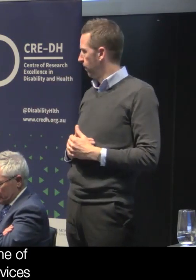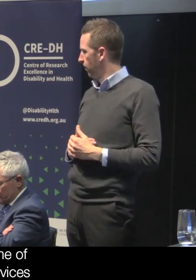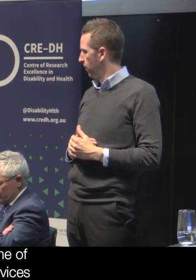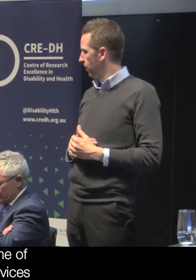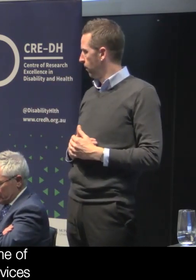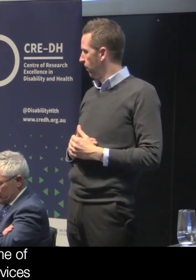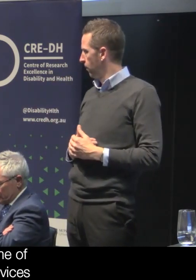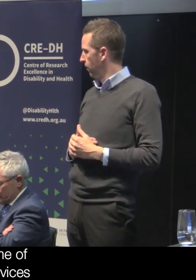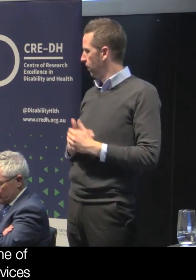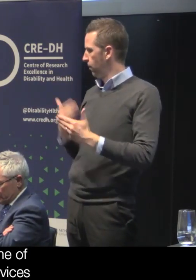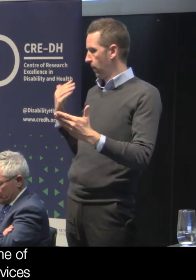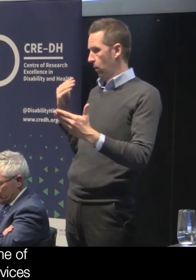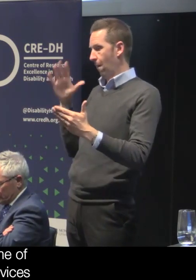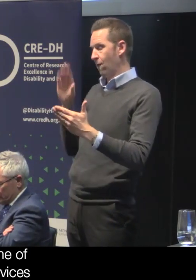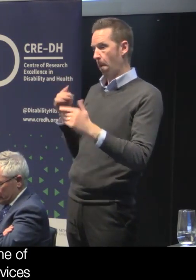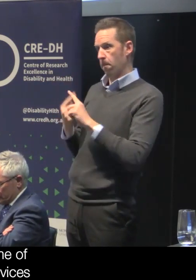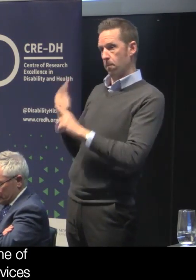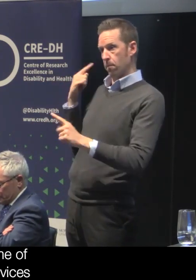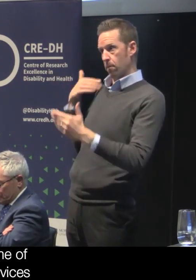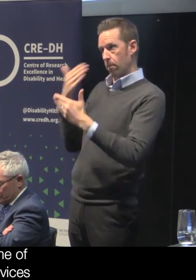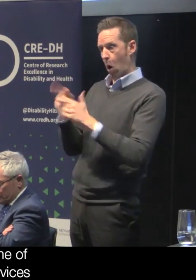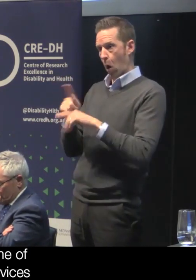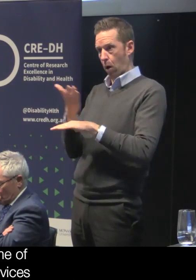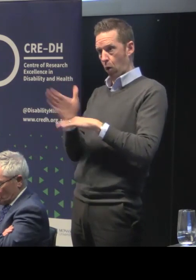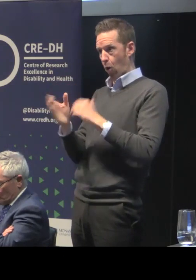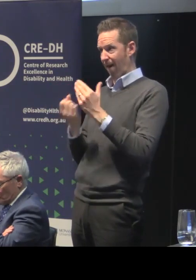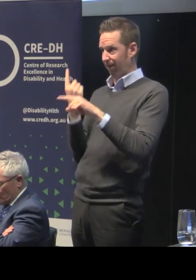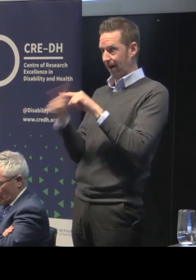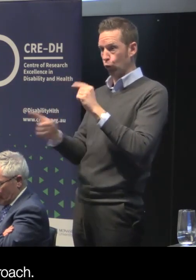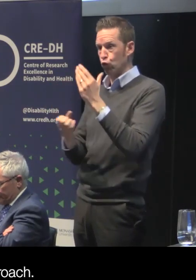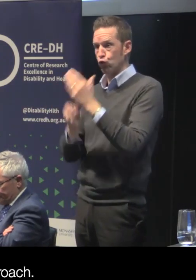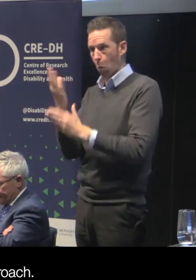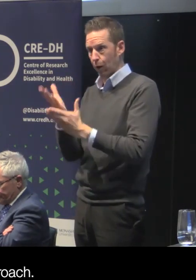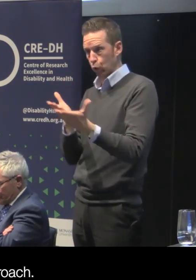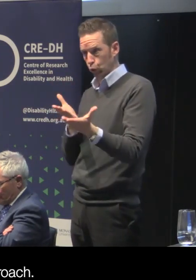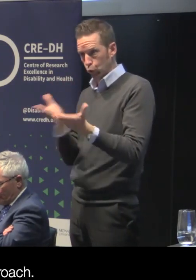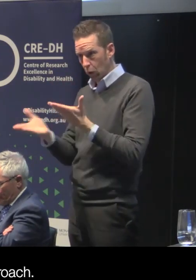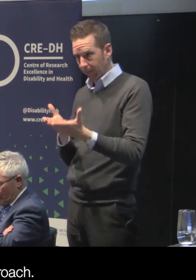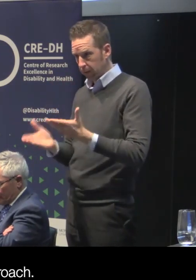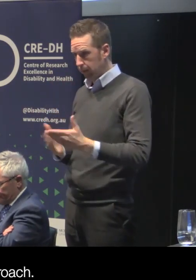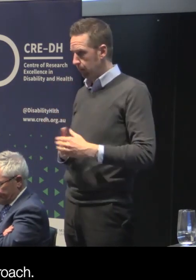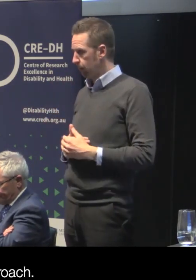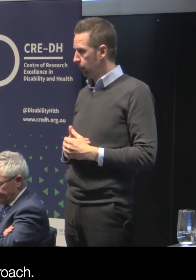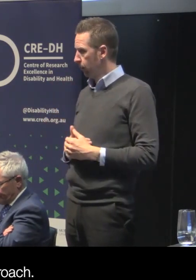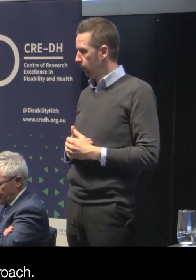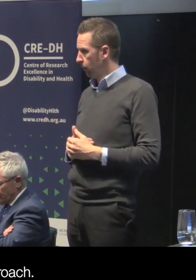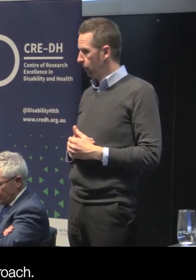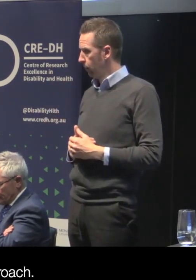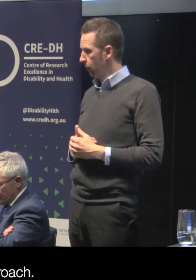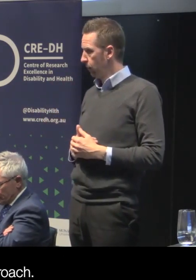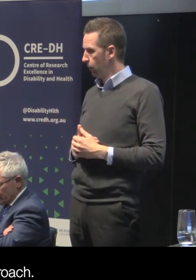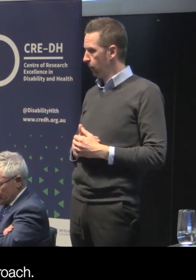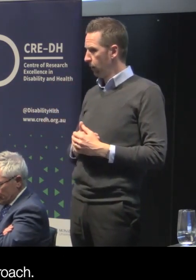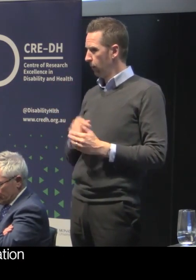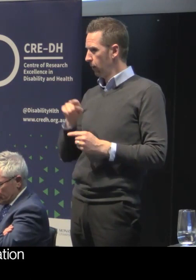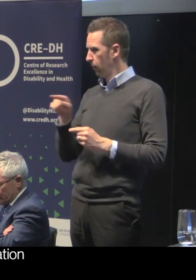some of the fastest growing services are the ones that have that matching approach. So there